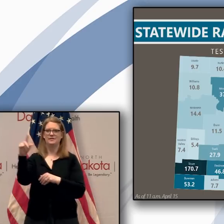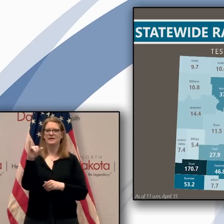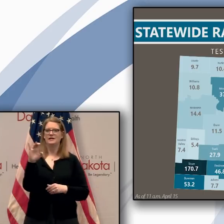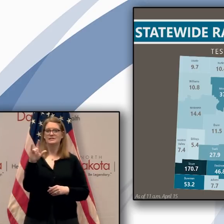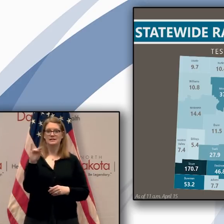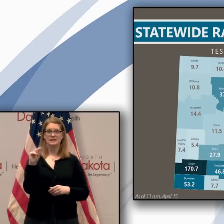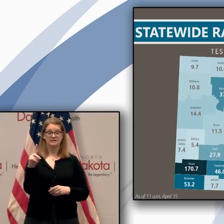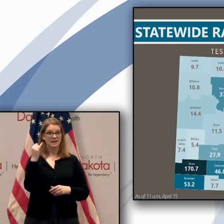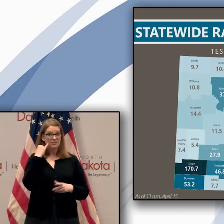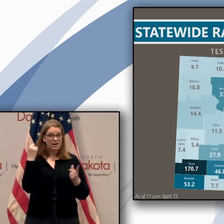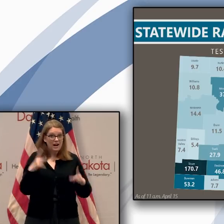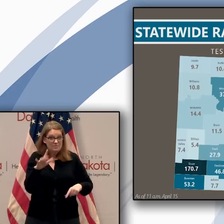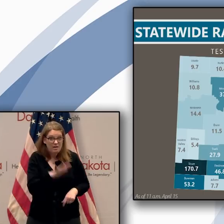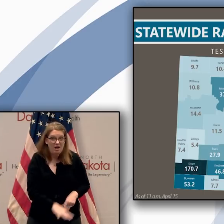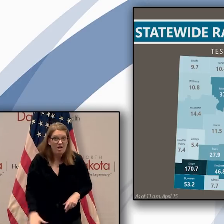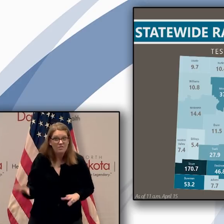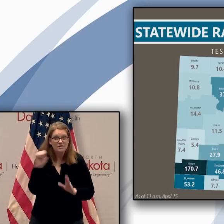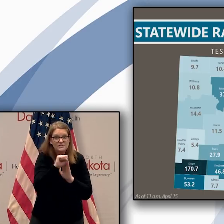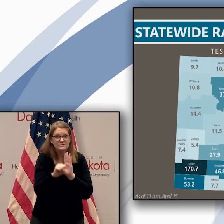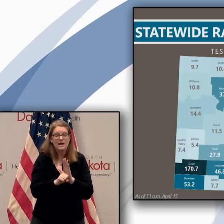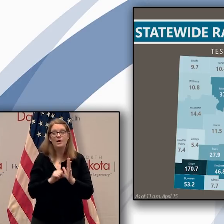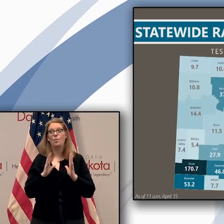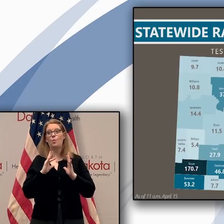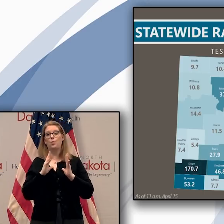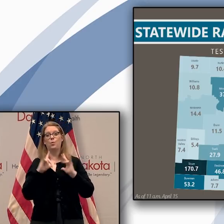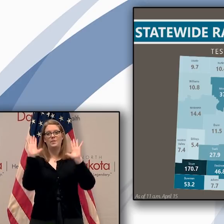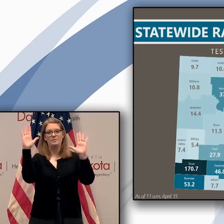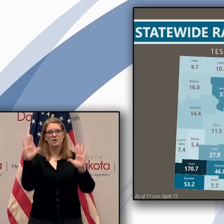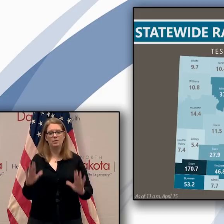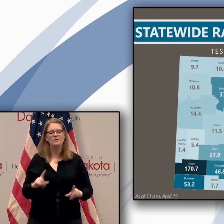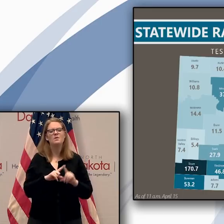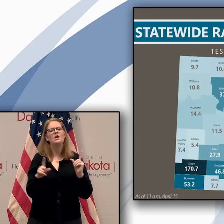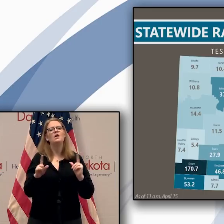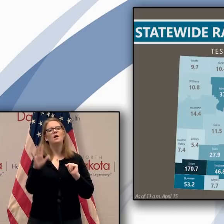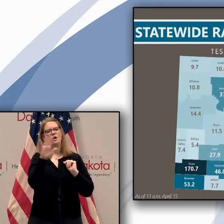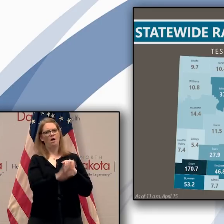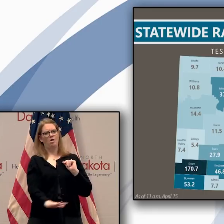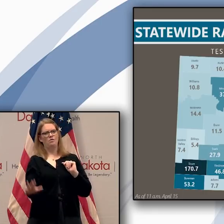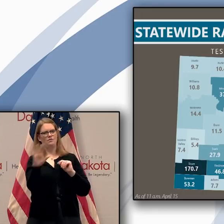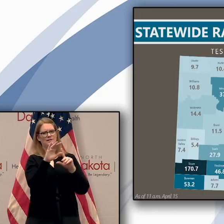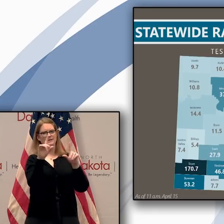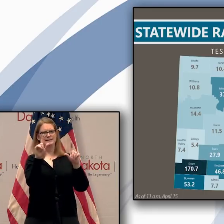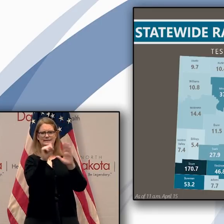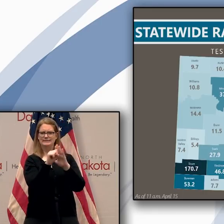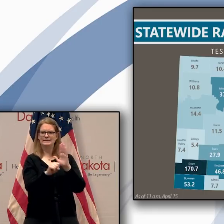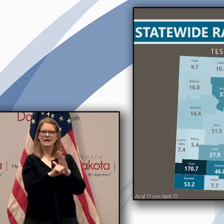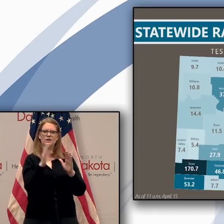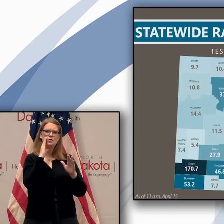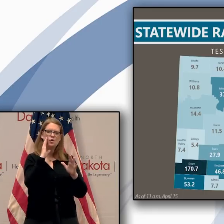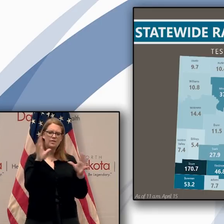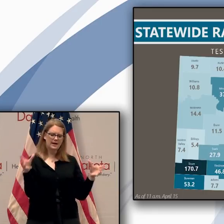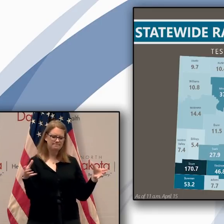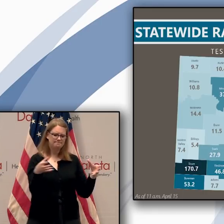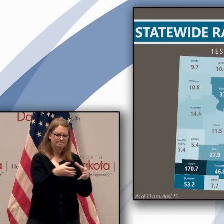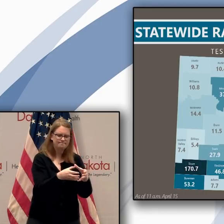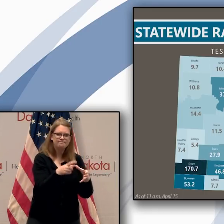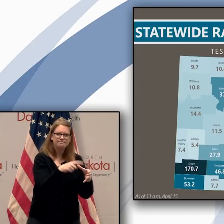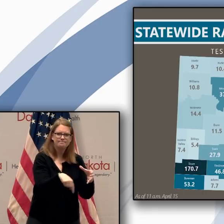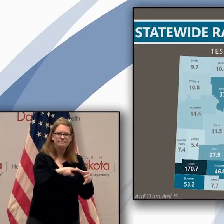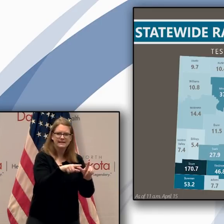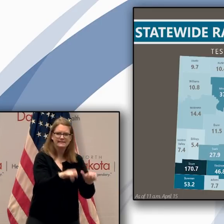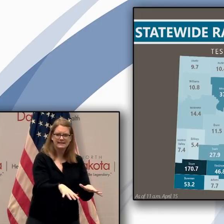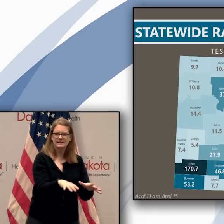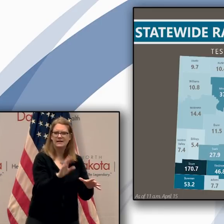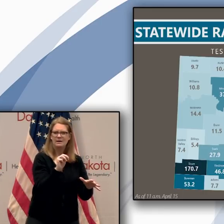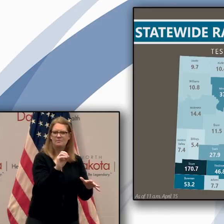whole state, that would be great. But I think you can see across the state, again, with this surge testing we did up in Montreal County. Again, that